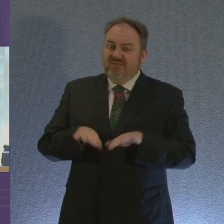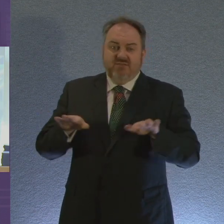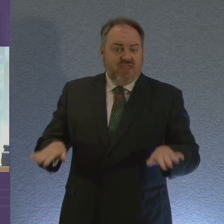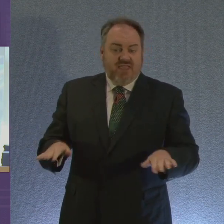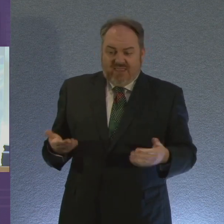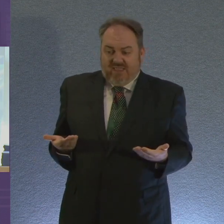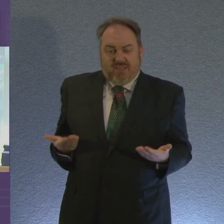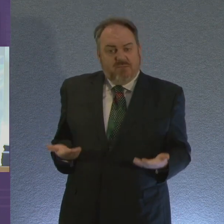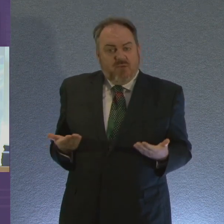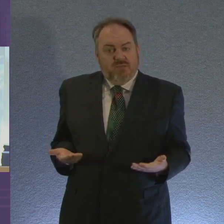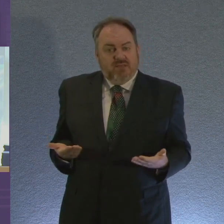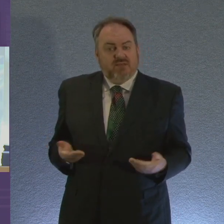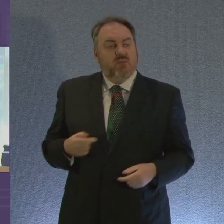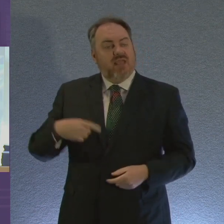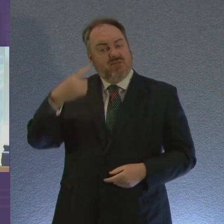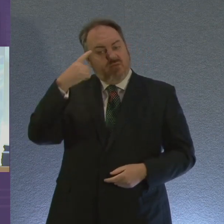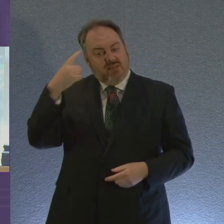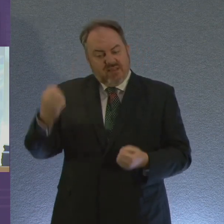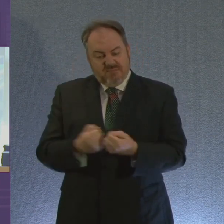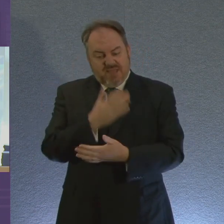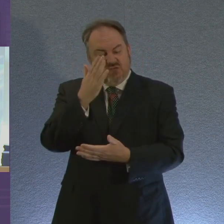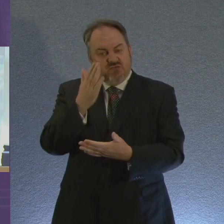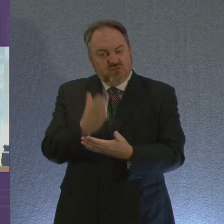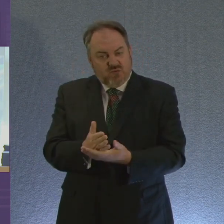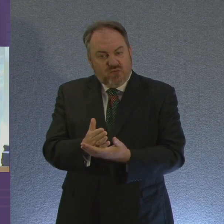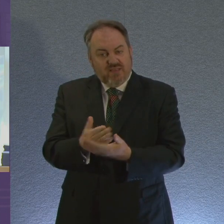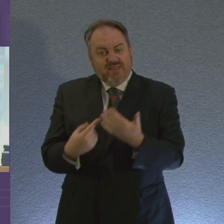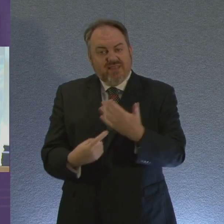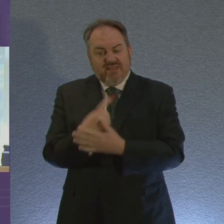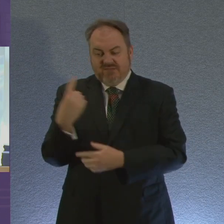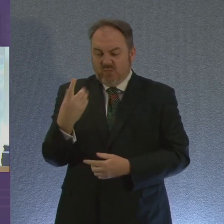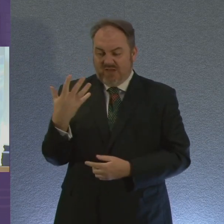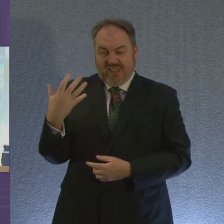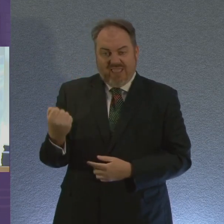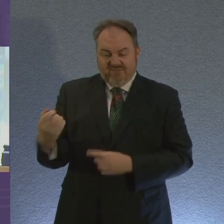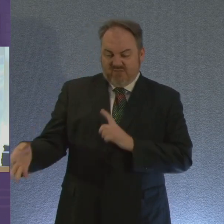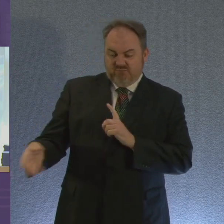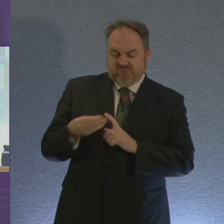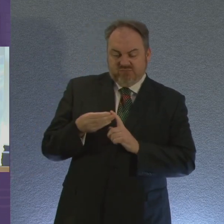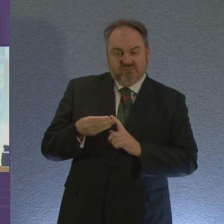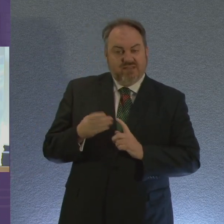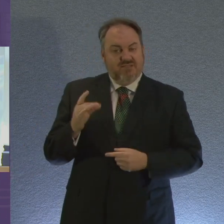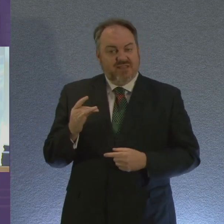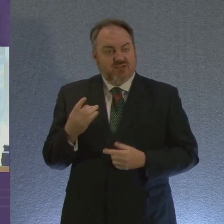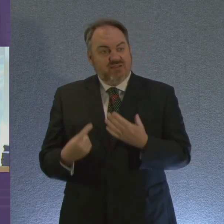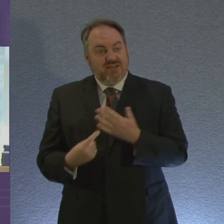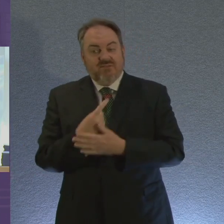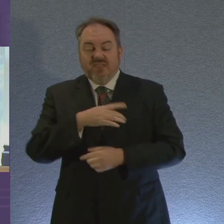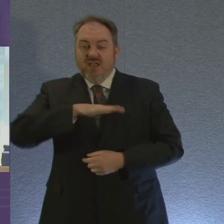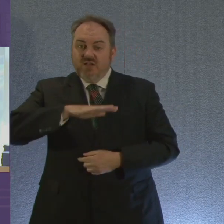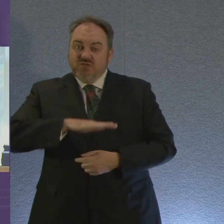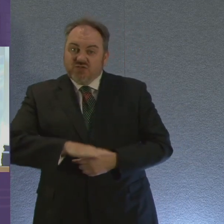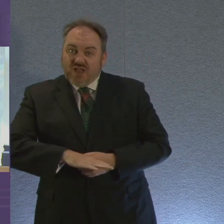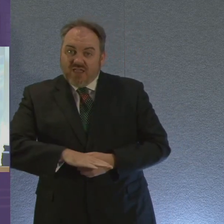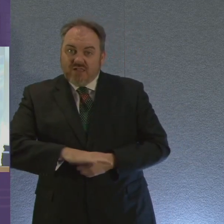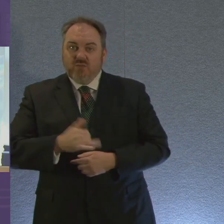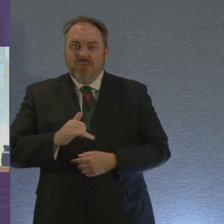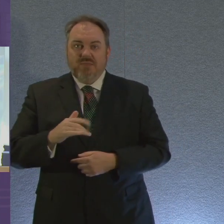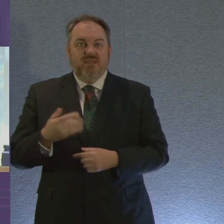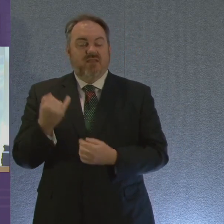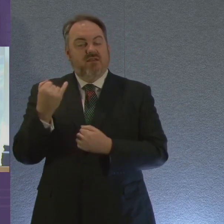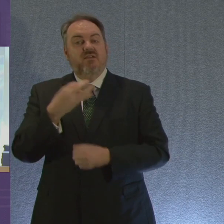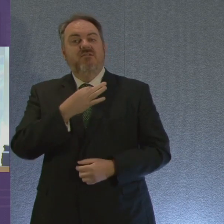what additional safeguards will be put in place where the infectious person is a child or a vulnerable adult. The people I represent